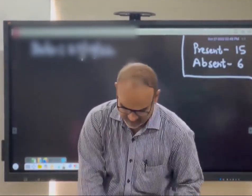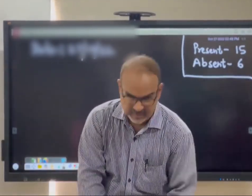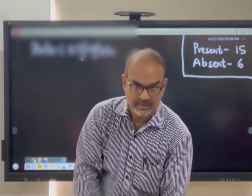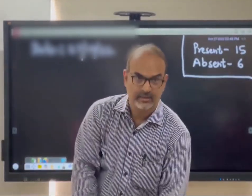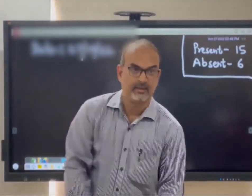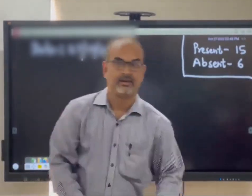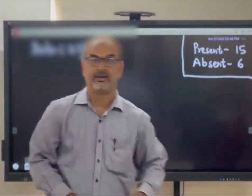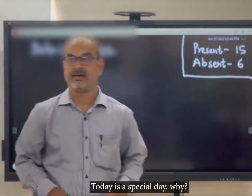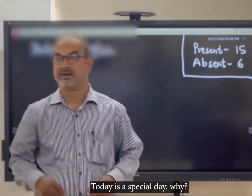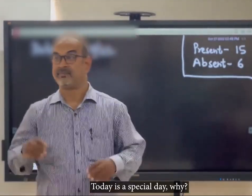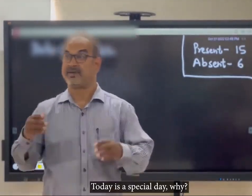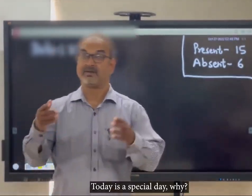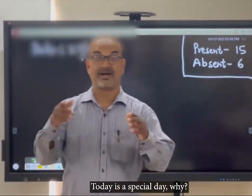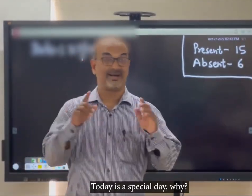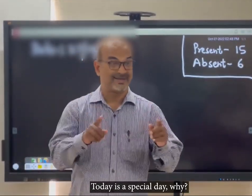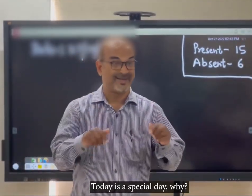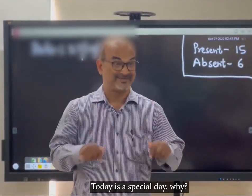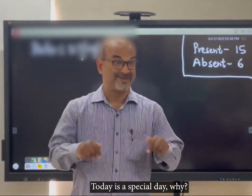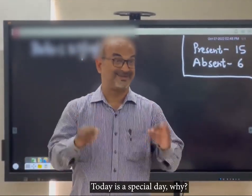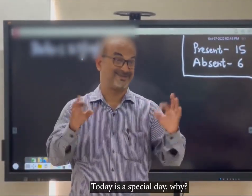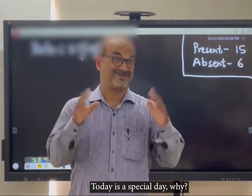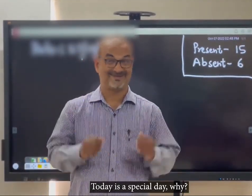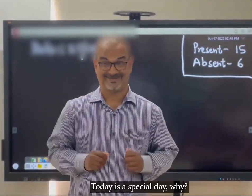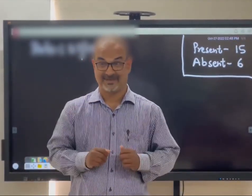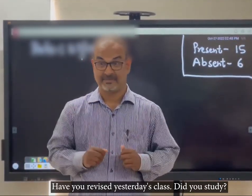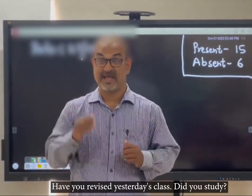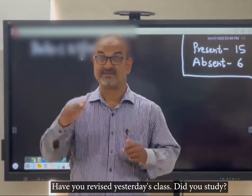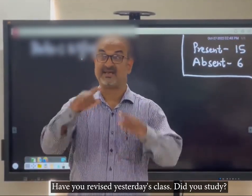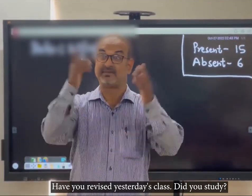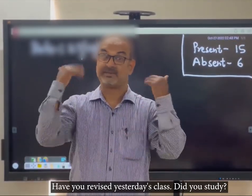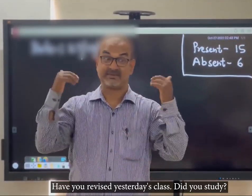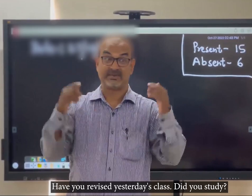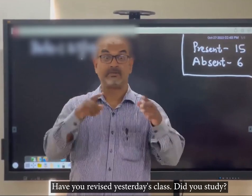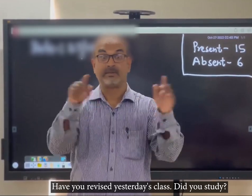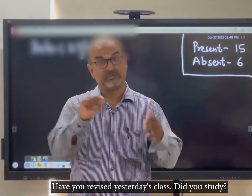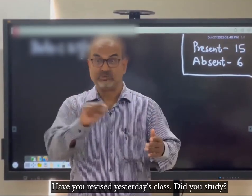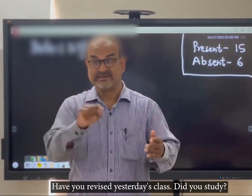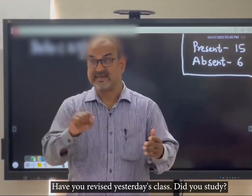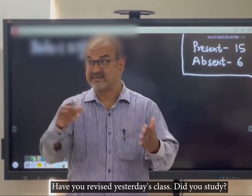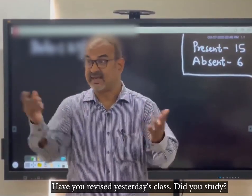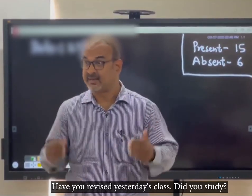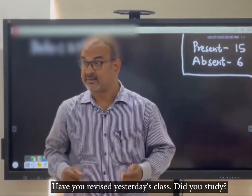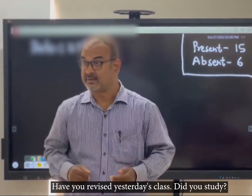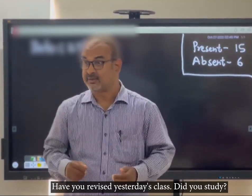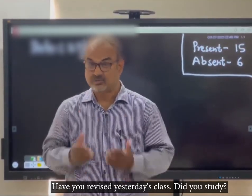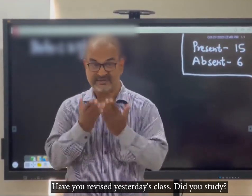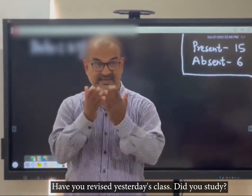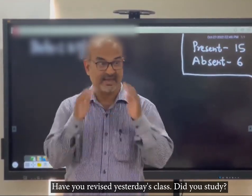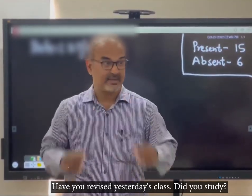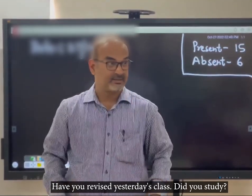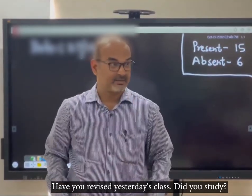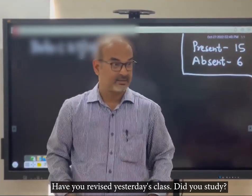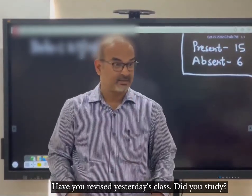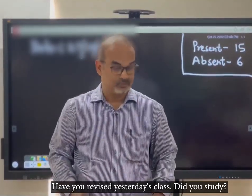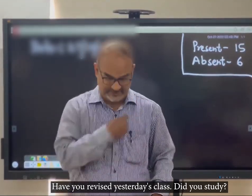Today is very special day. Why? Have you read or revised yesterday's class? Did you study? Now,